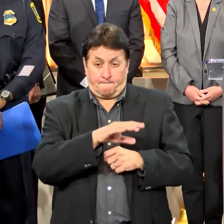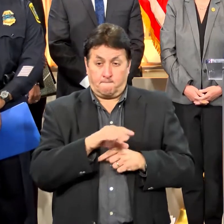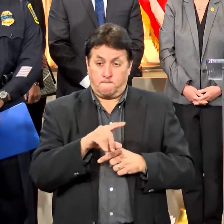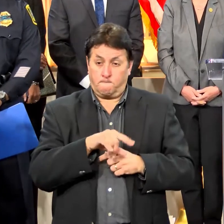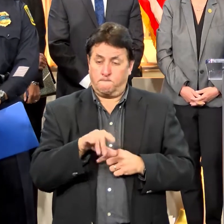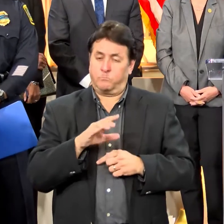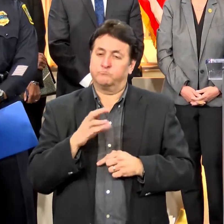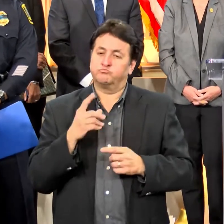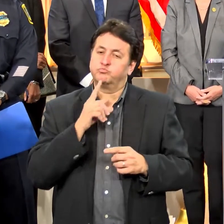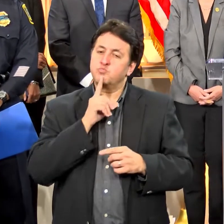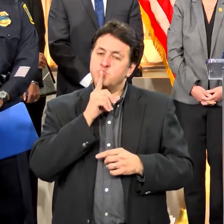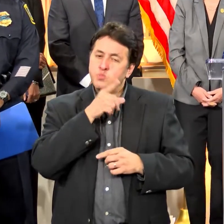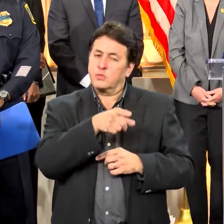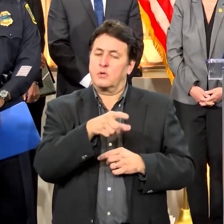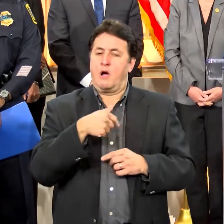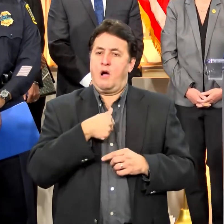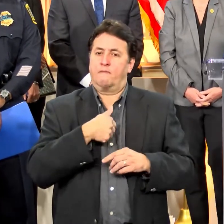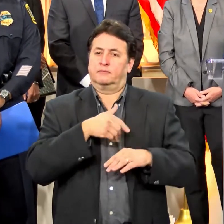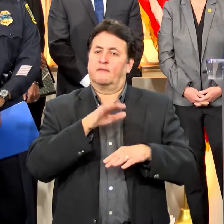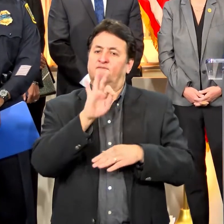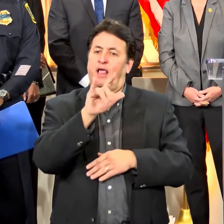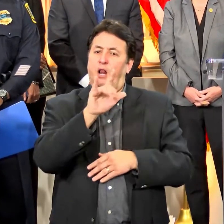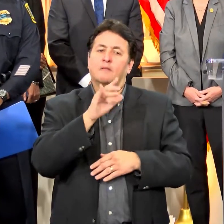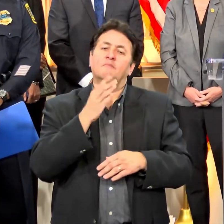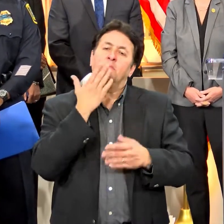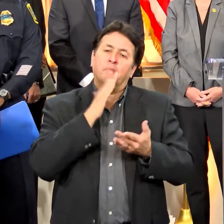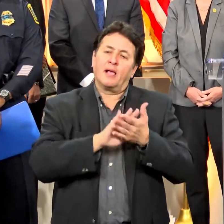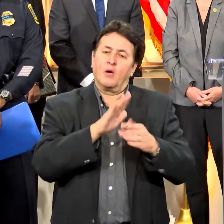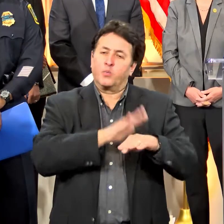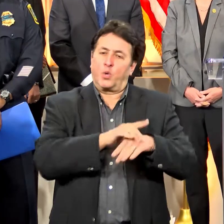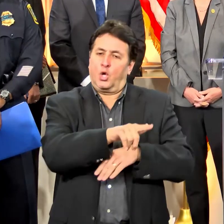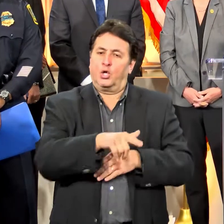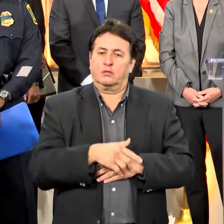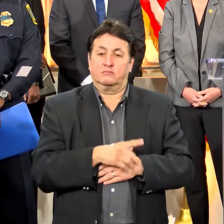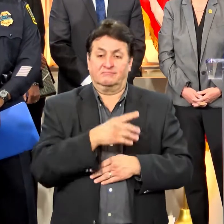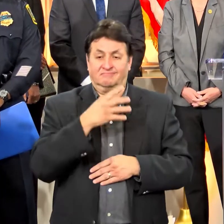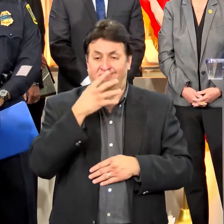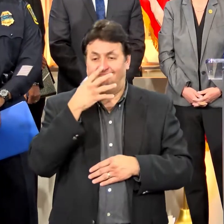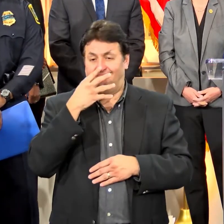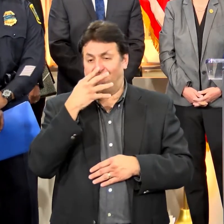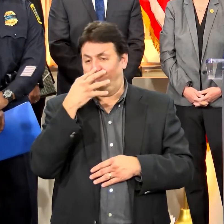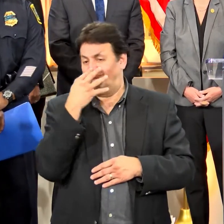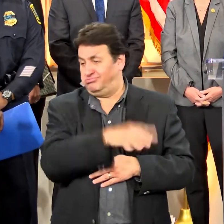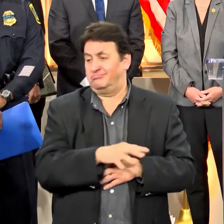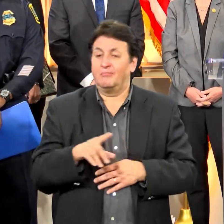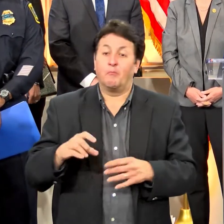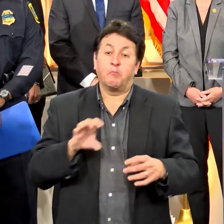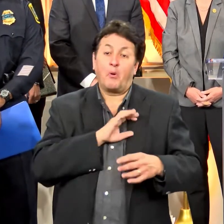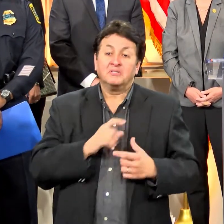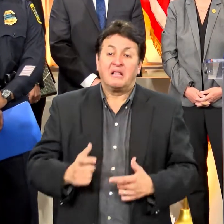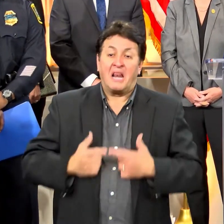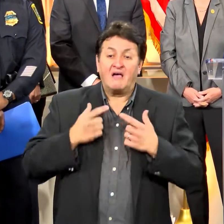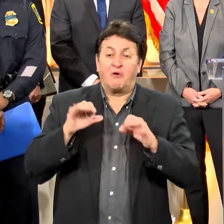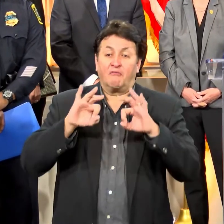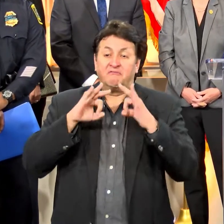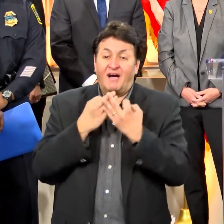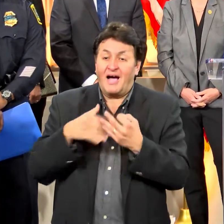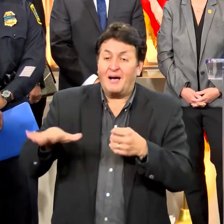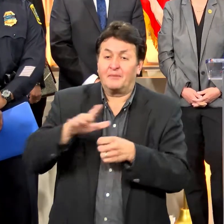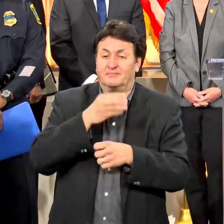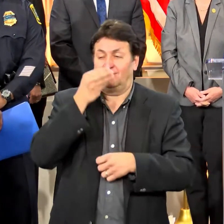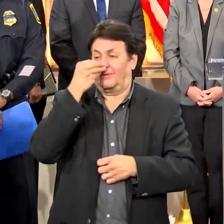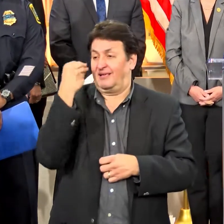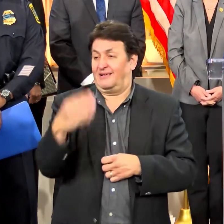shooting, was not concerned about the lives of law enforcement or the families living nearby. It